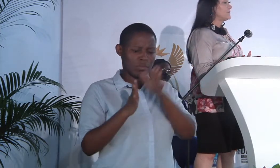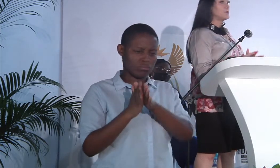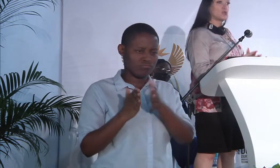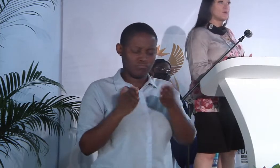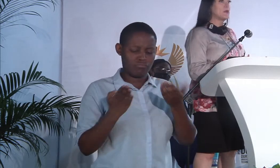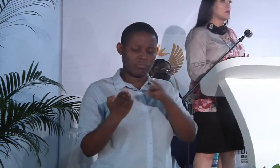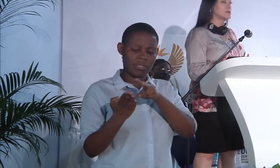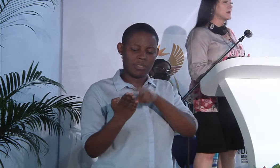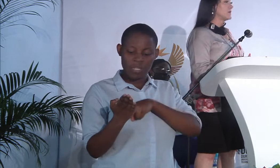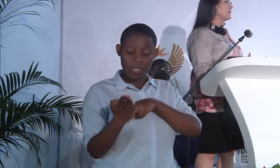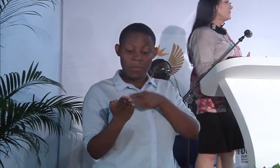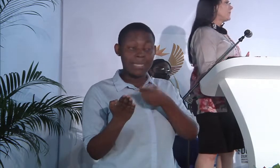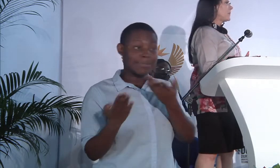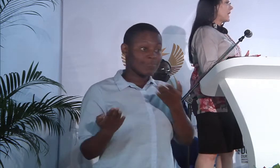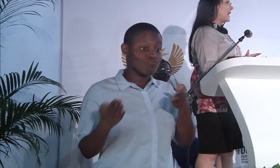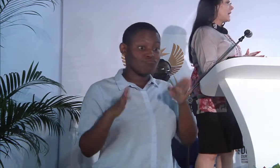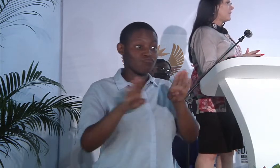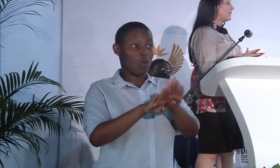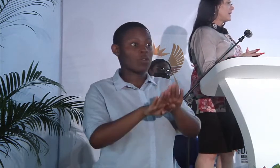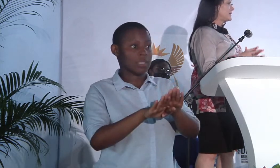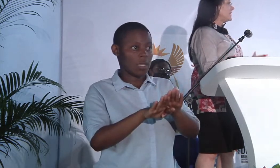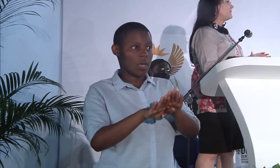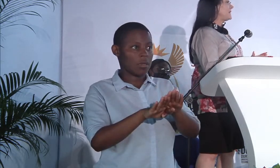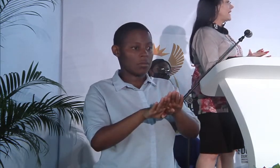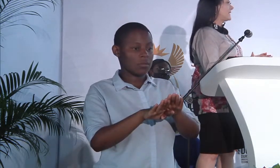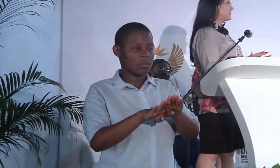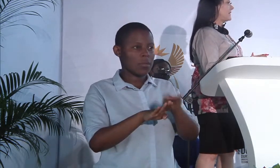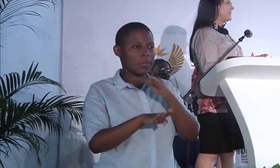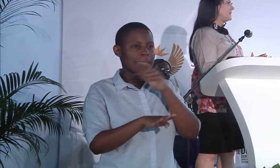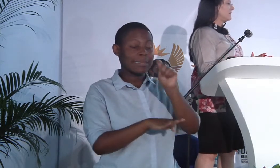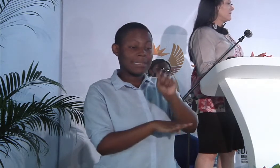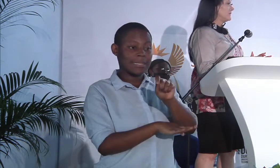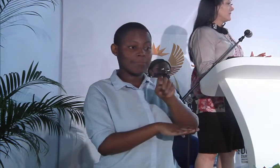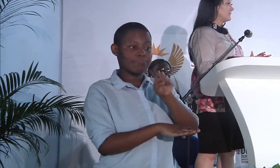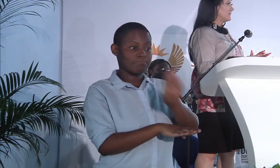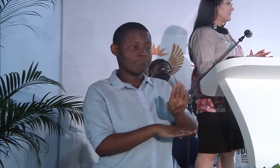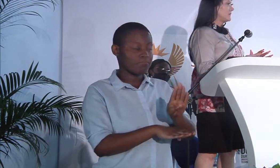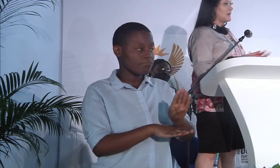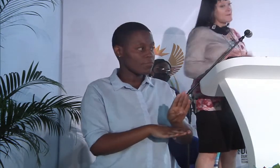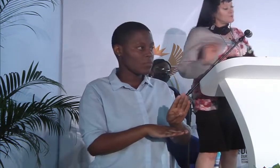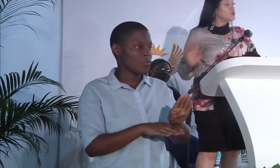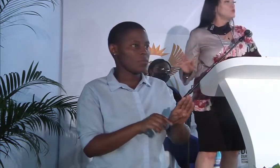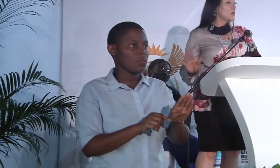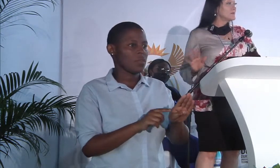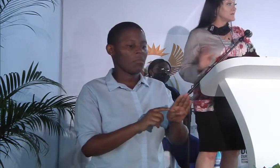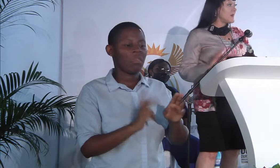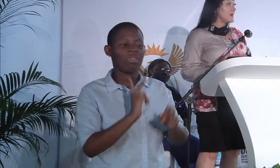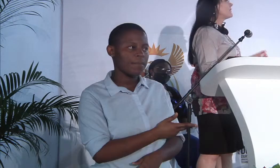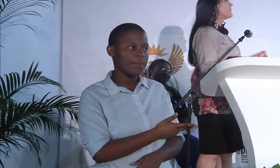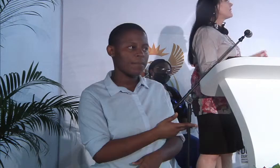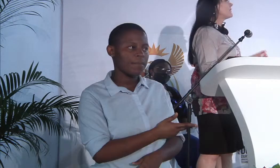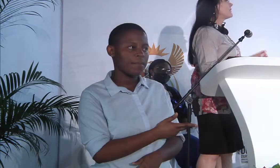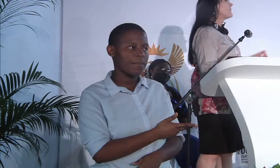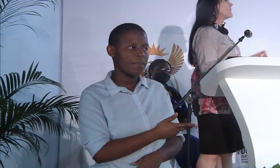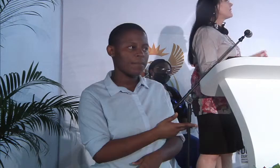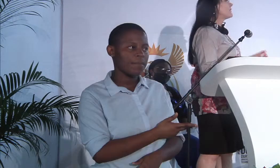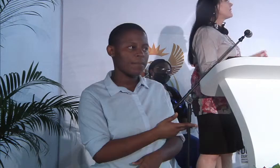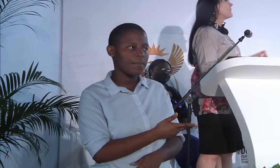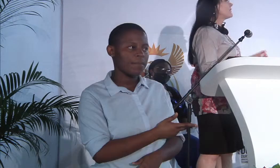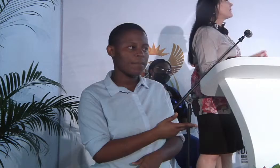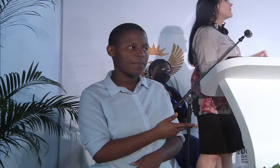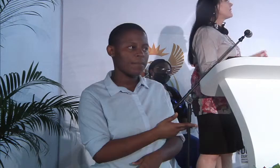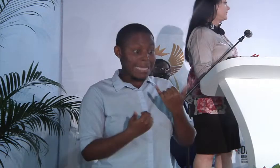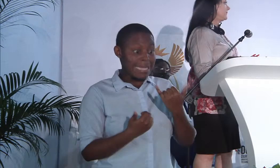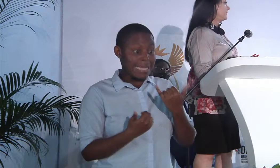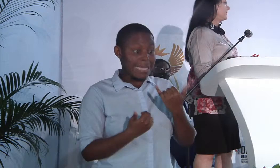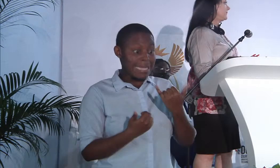recently, but during lockdown, TB has been left to one side, getting levels of